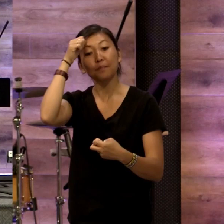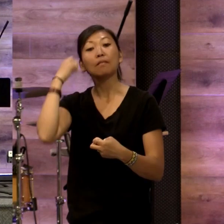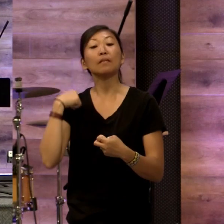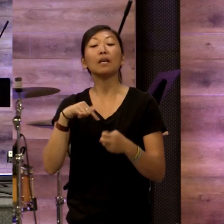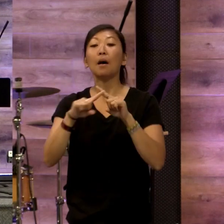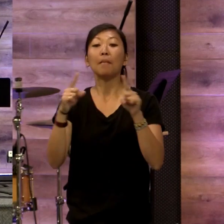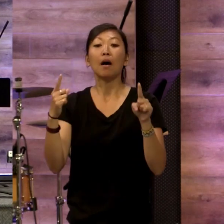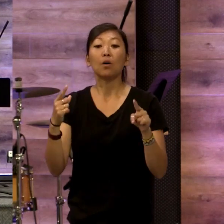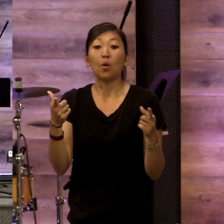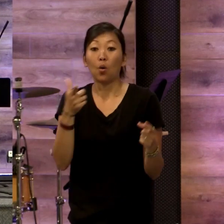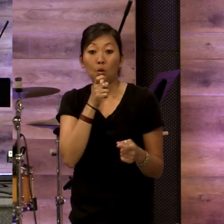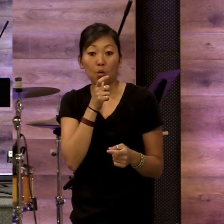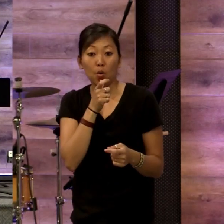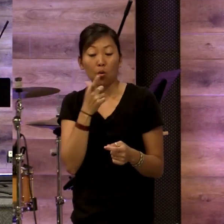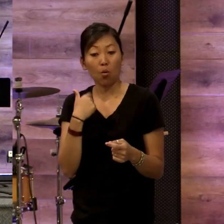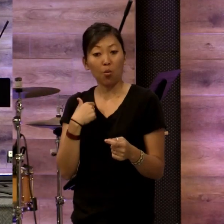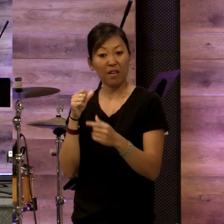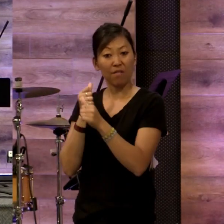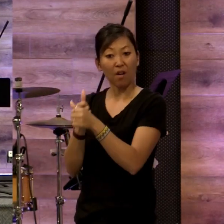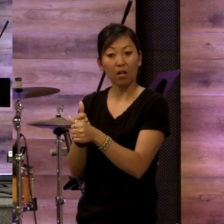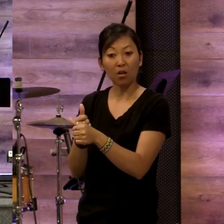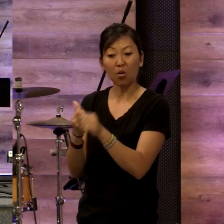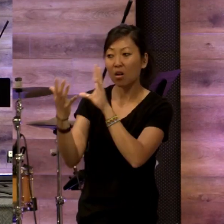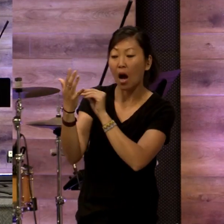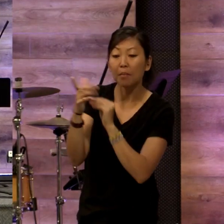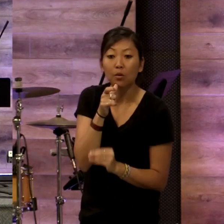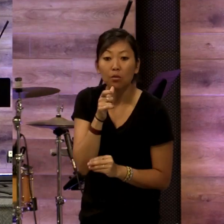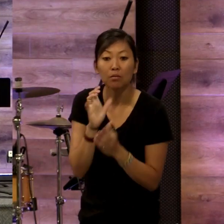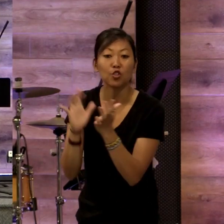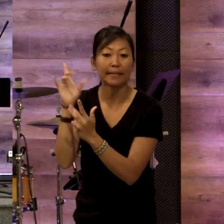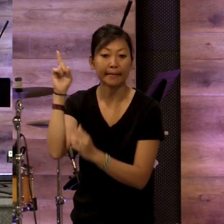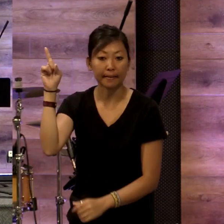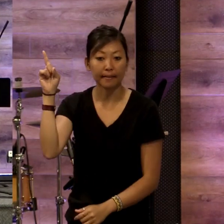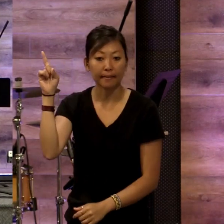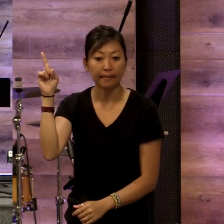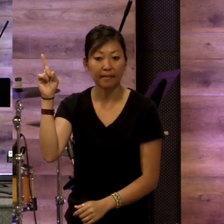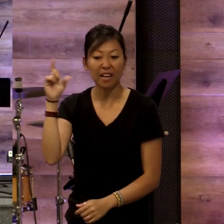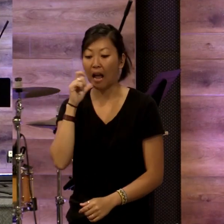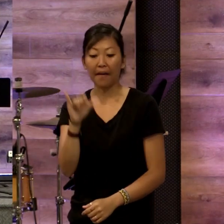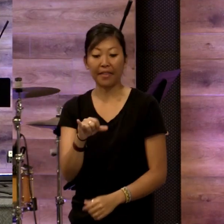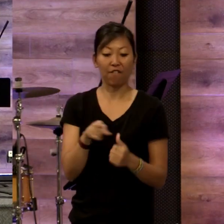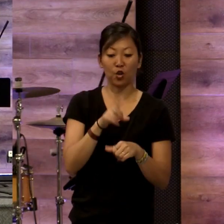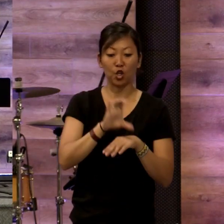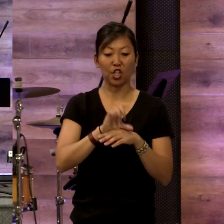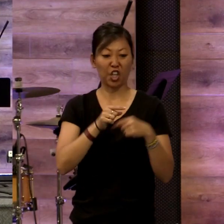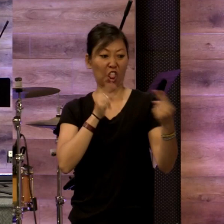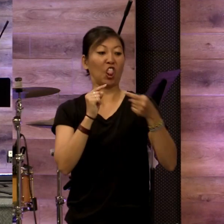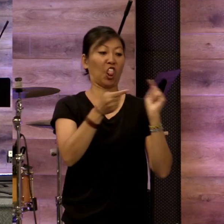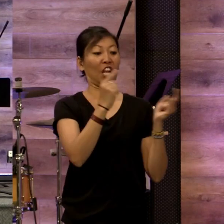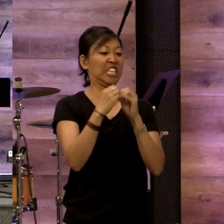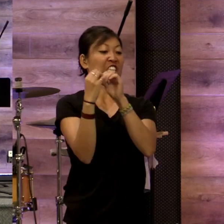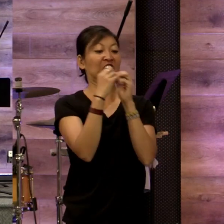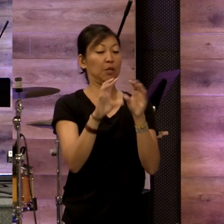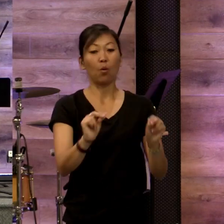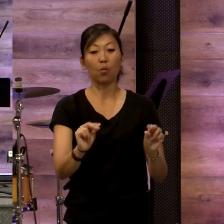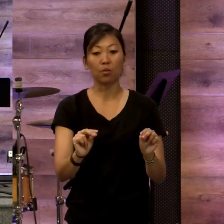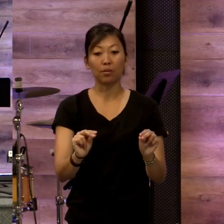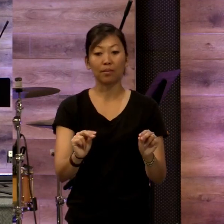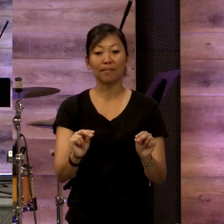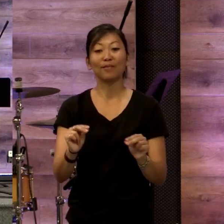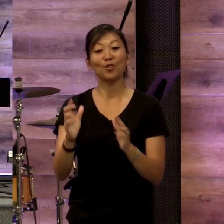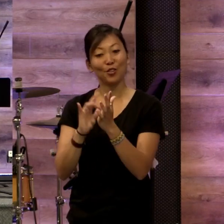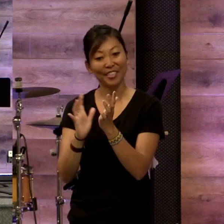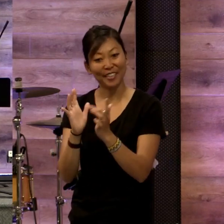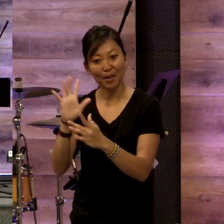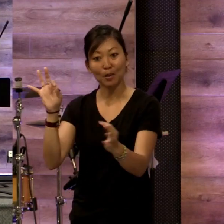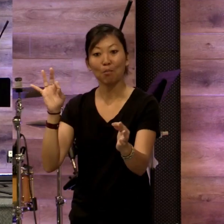in which to follow, and it's our Savior. And it's not that we save ourselves by following his example perfectly. No, there's a reason Jesus